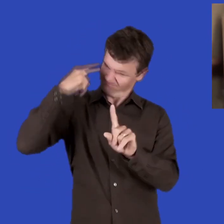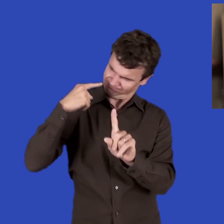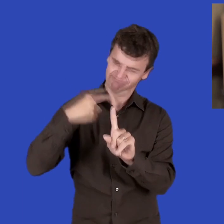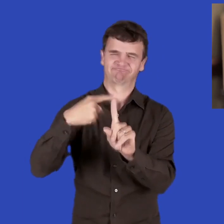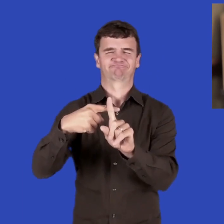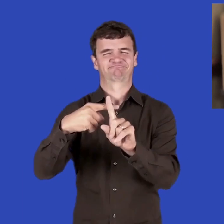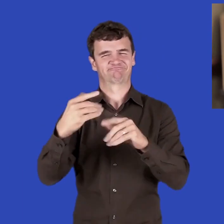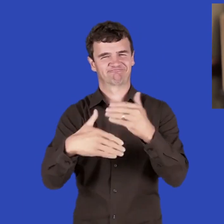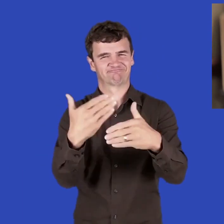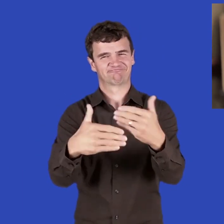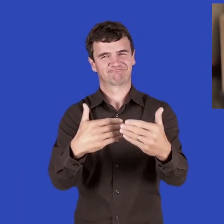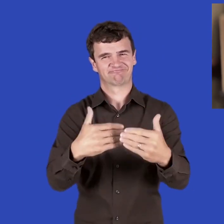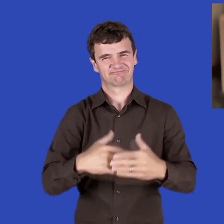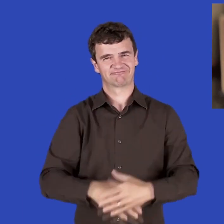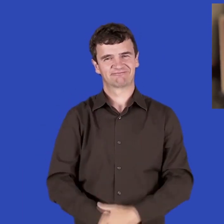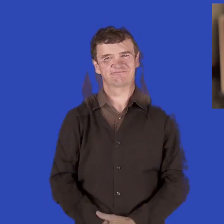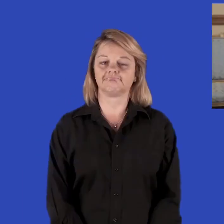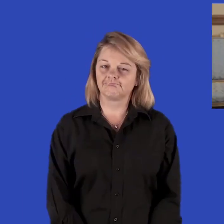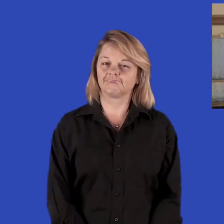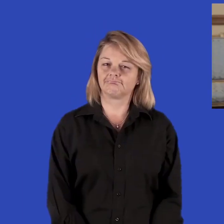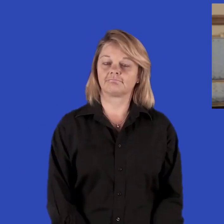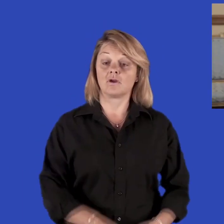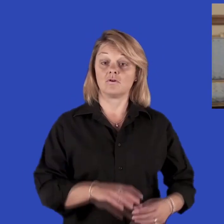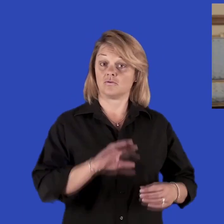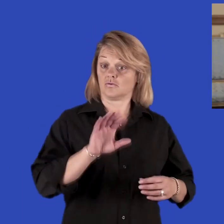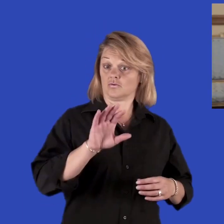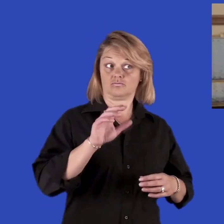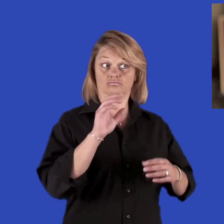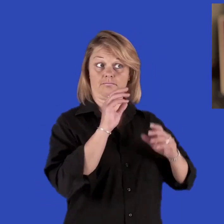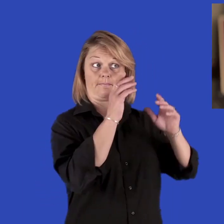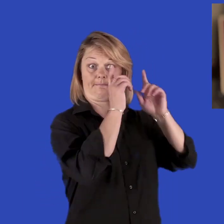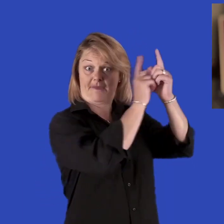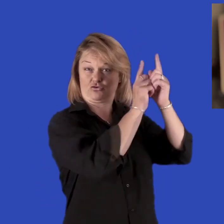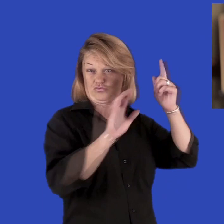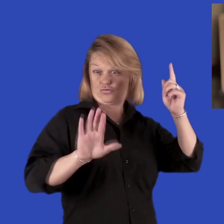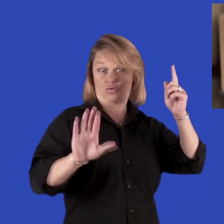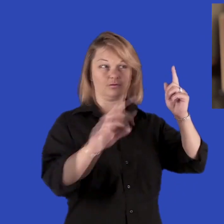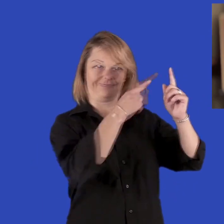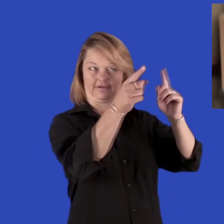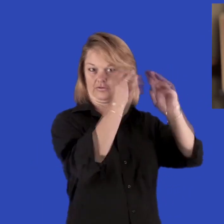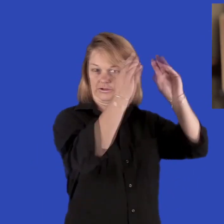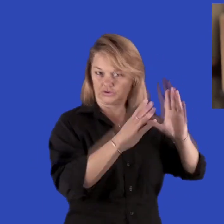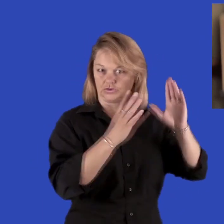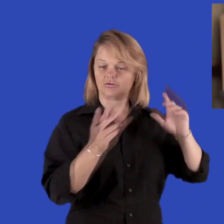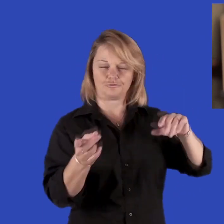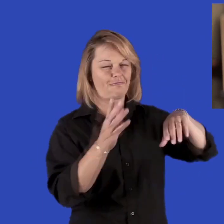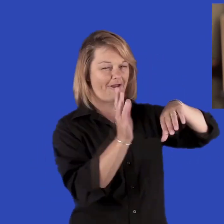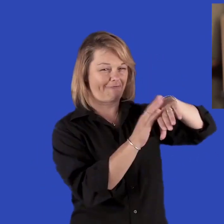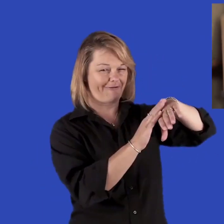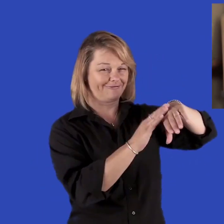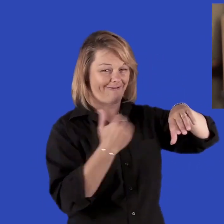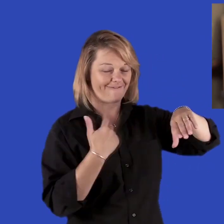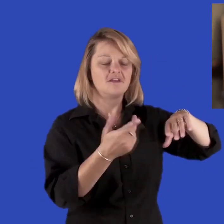they're going through, or just a moment where somebody needs encouragement. Because you just don't know how it's going to stick in